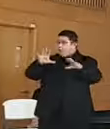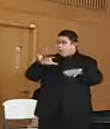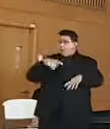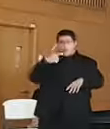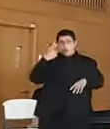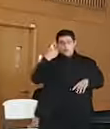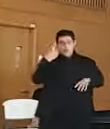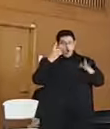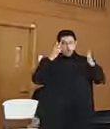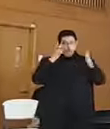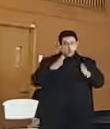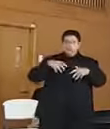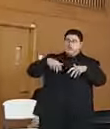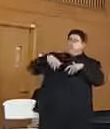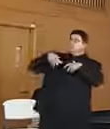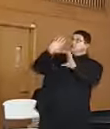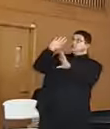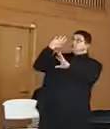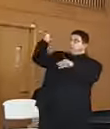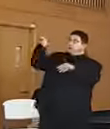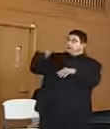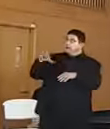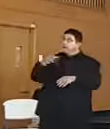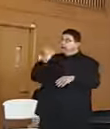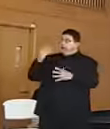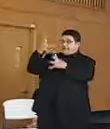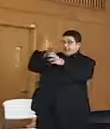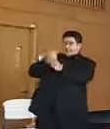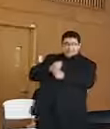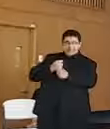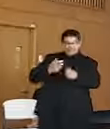getting their own rebound. That's not basketball, that's farce.